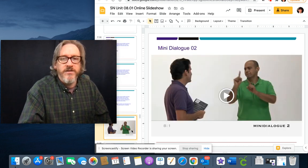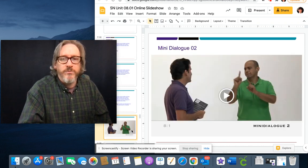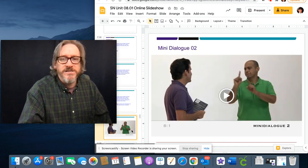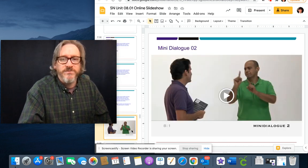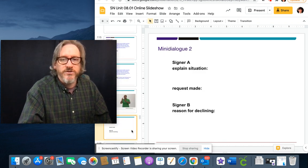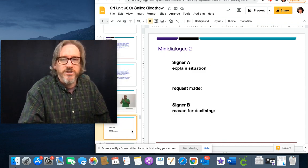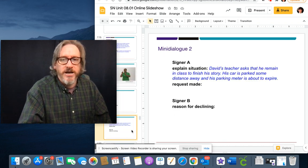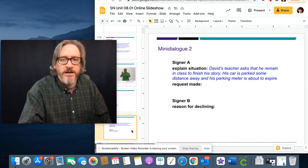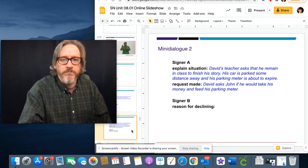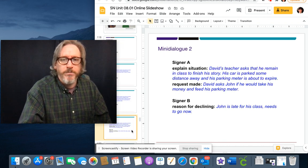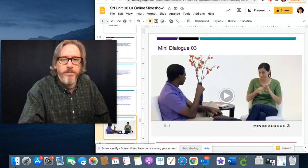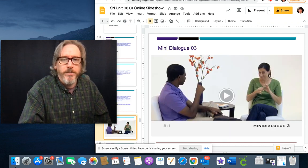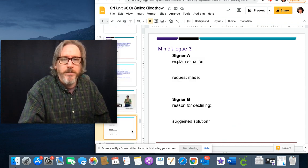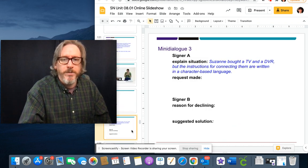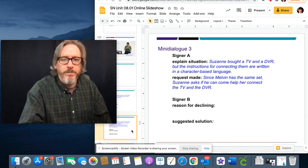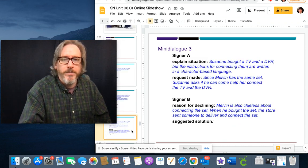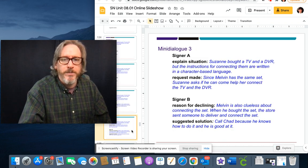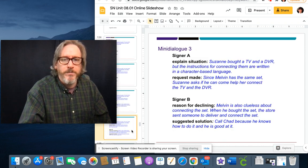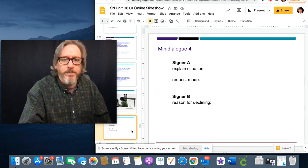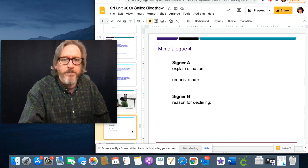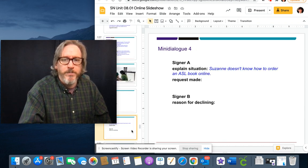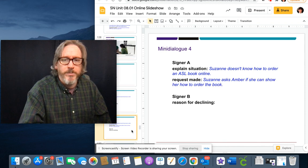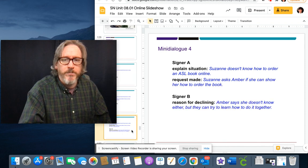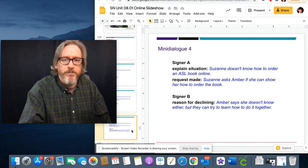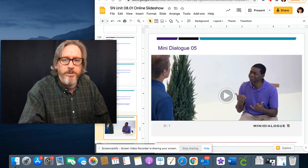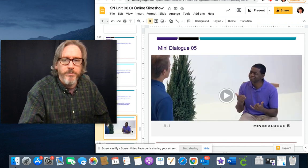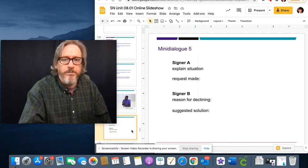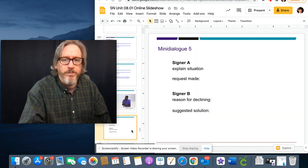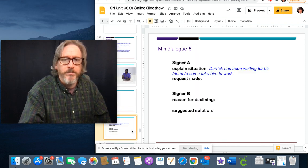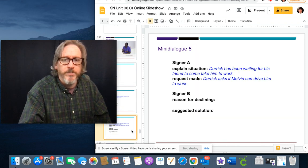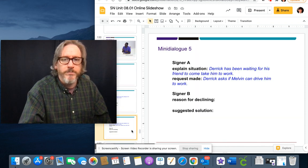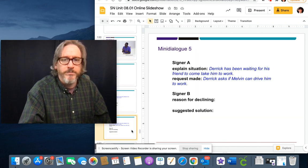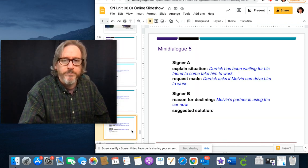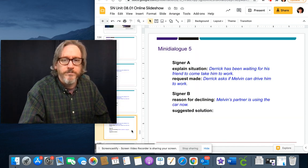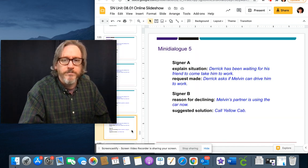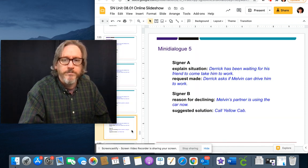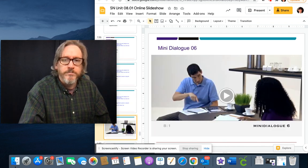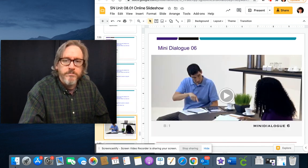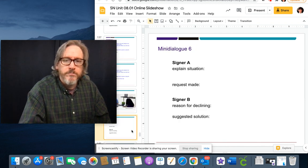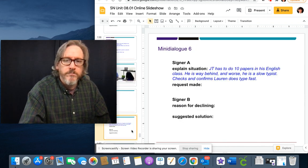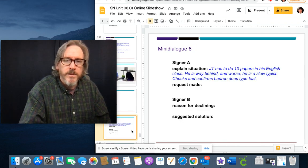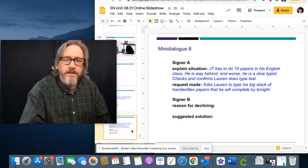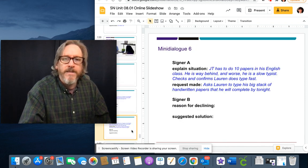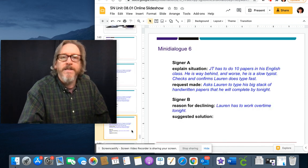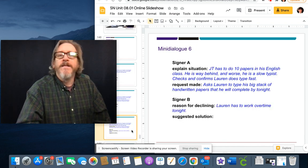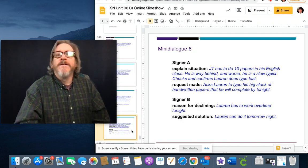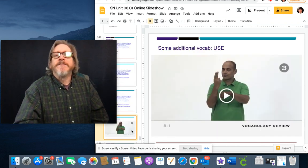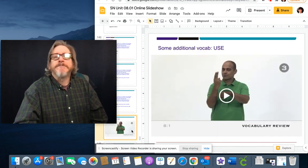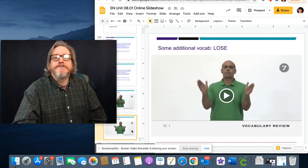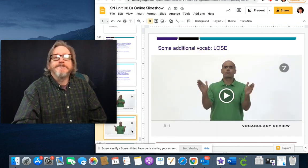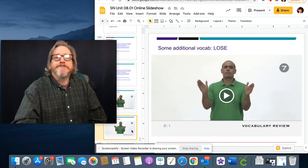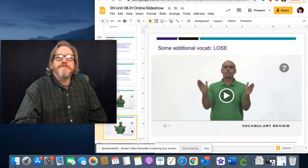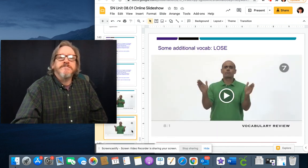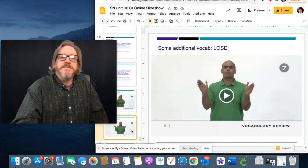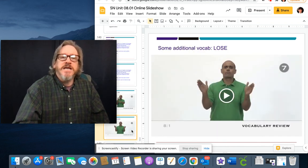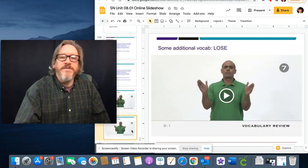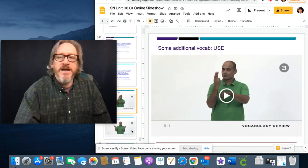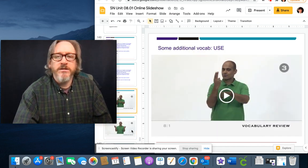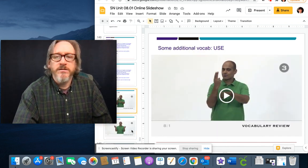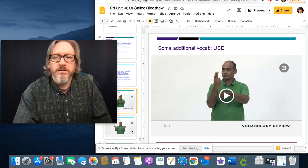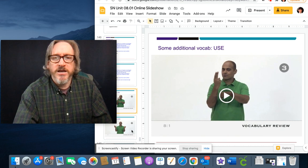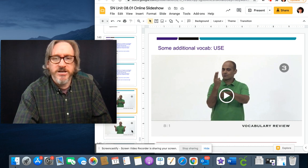the best of shape. They're not like tall and thin. But whatever. So this is one of the ways we